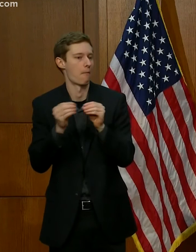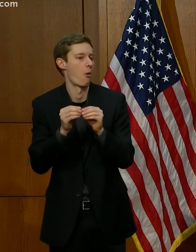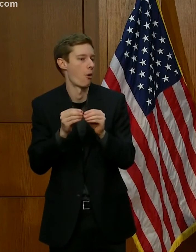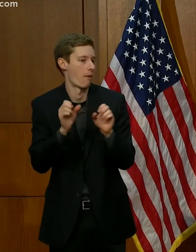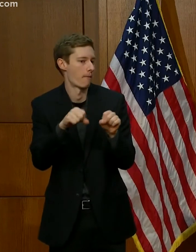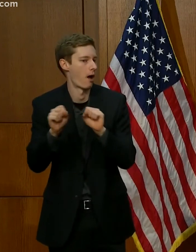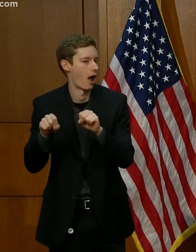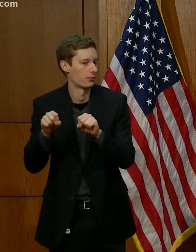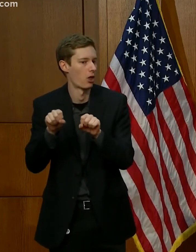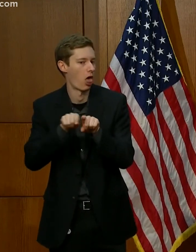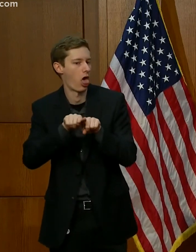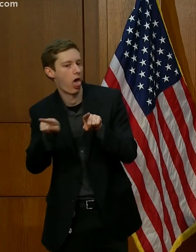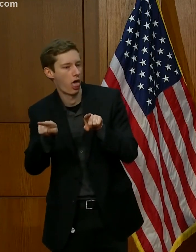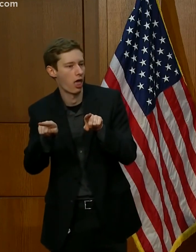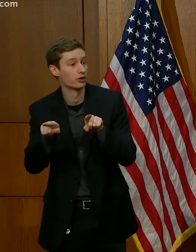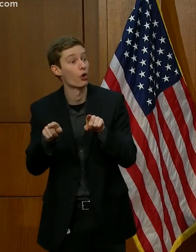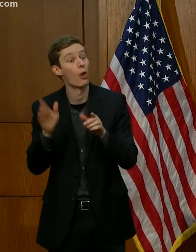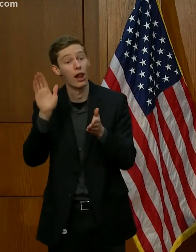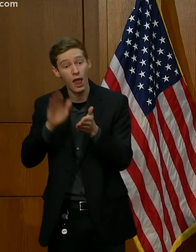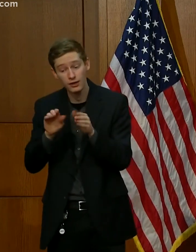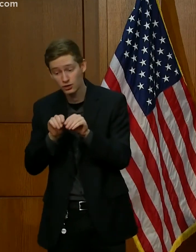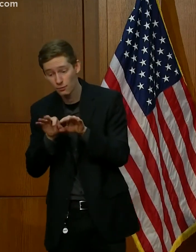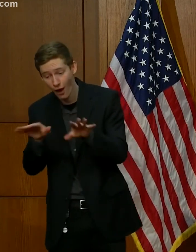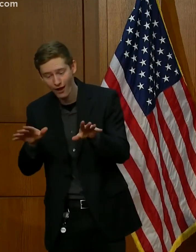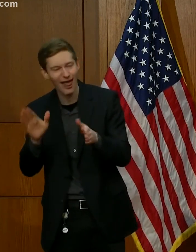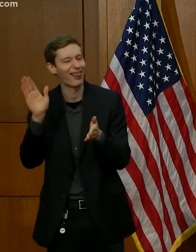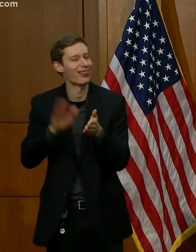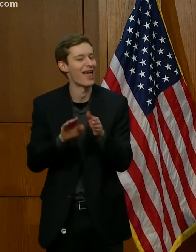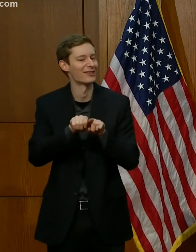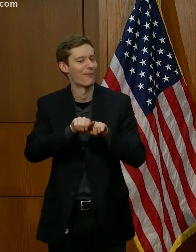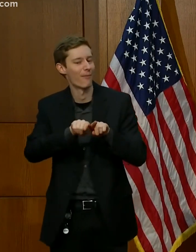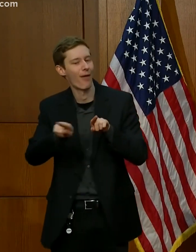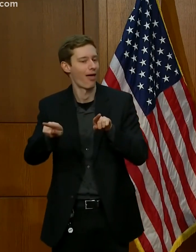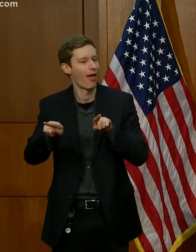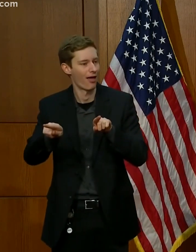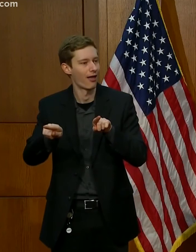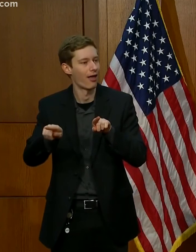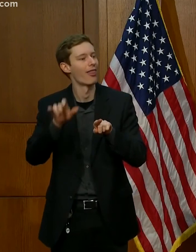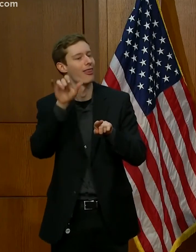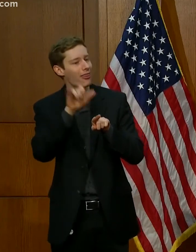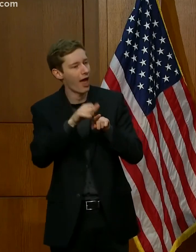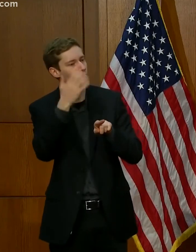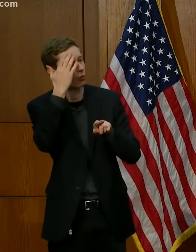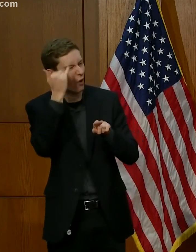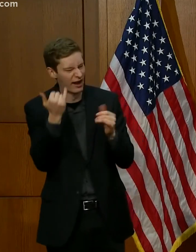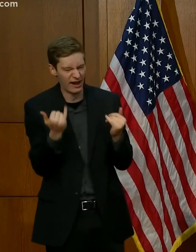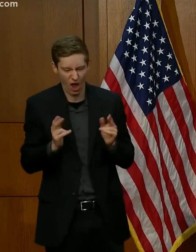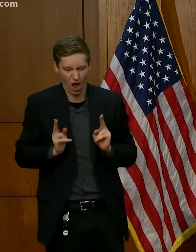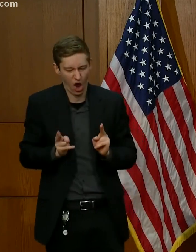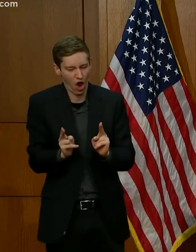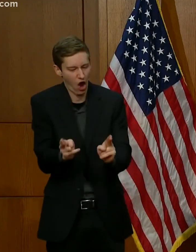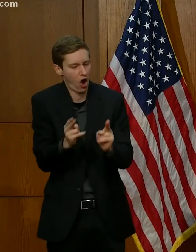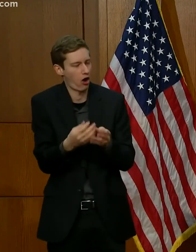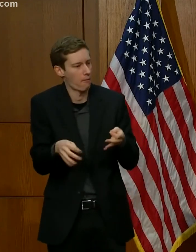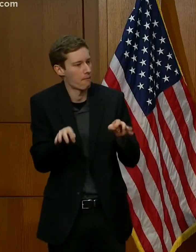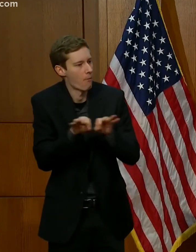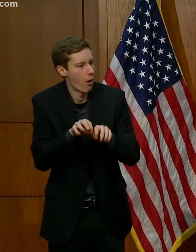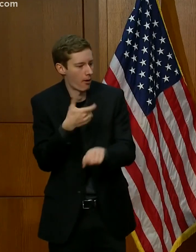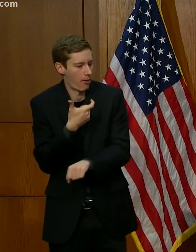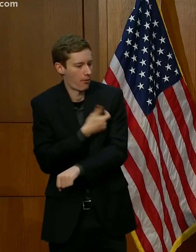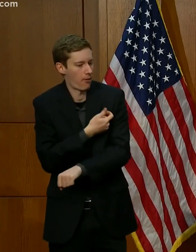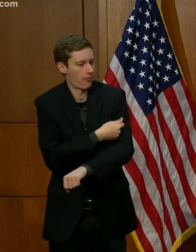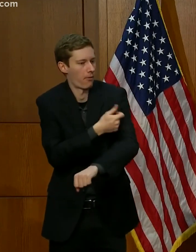And that's why there's an urgency to get people vaccinated as soon as we can against the variants that we know it works